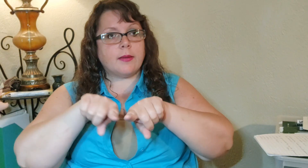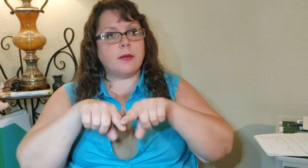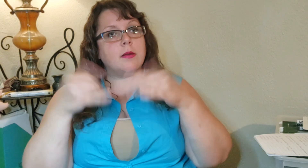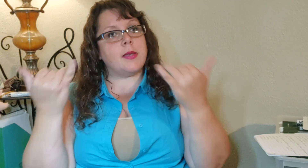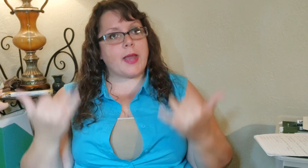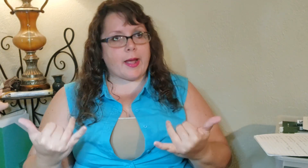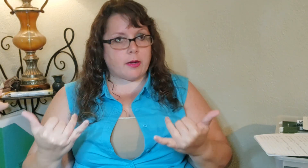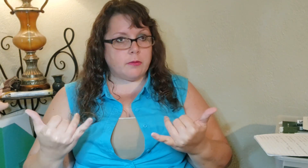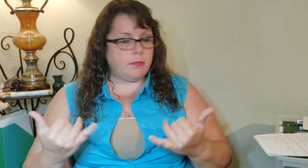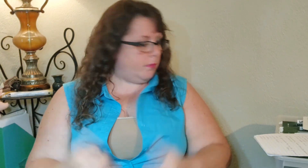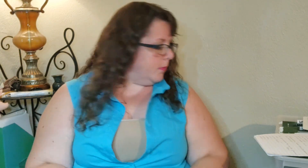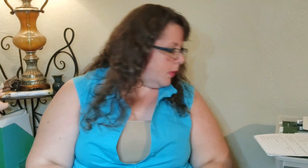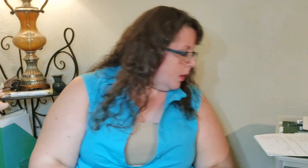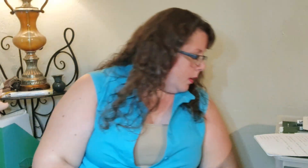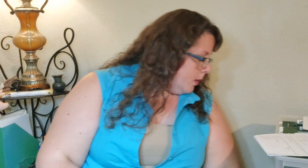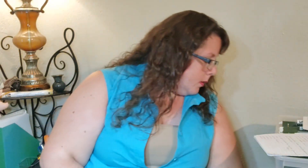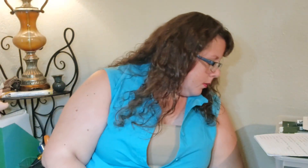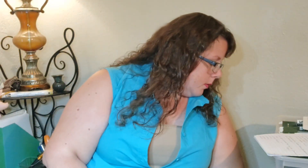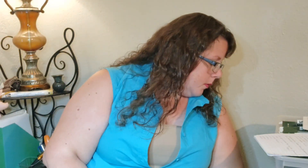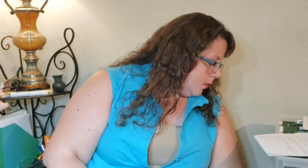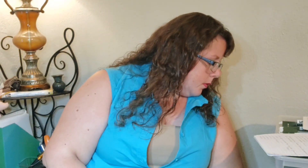when, now,